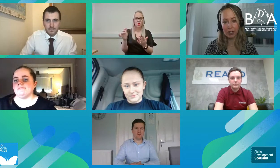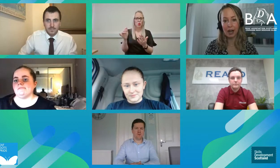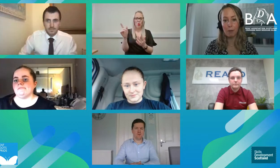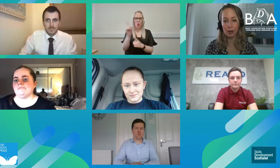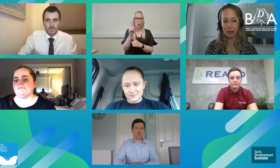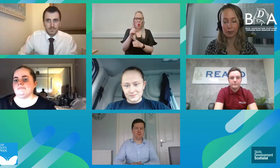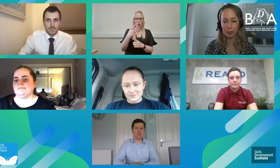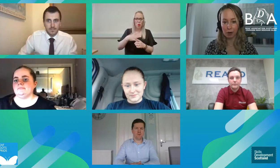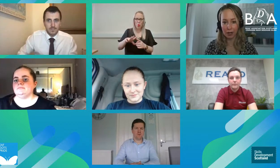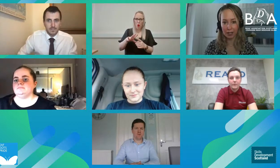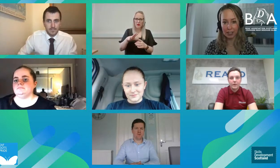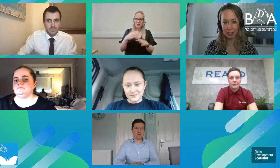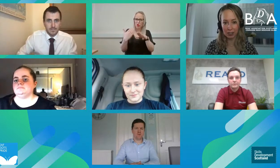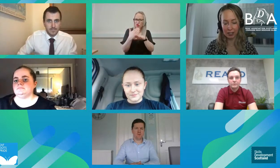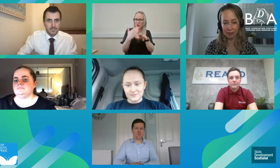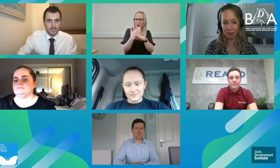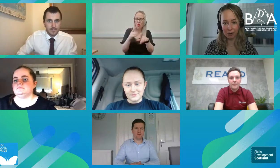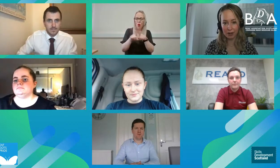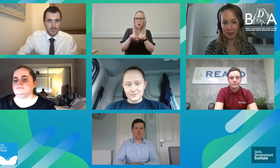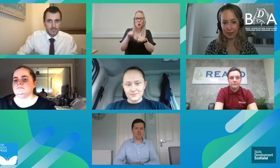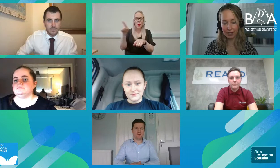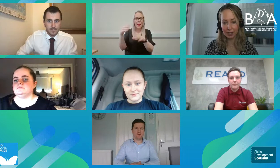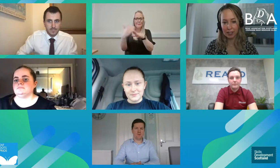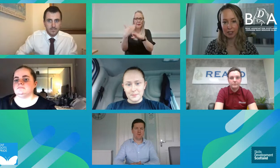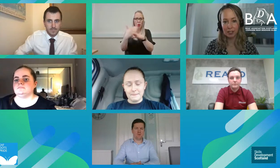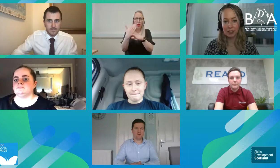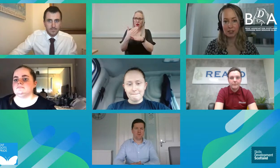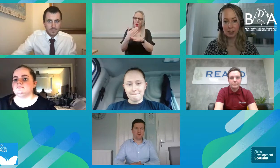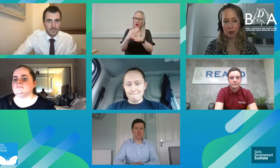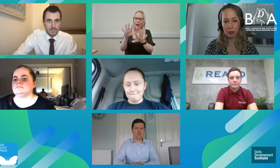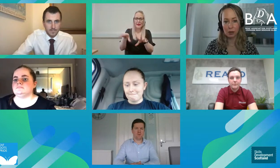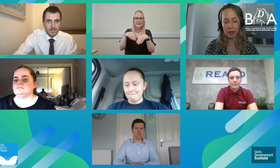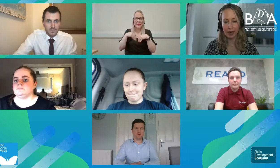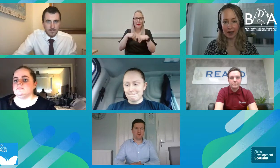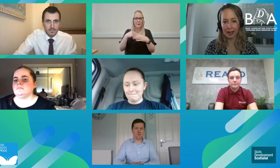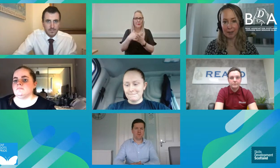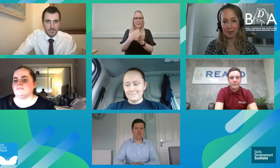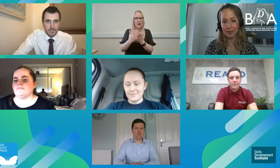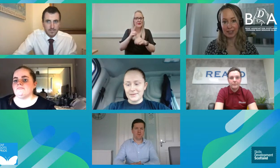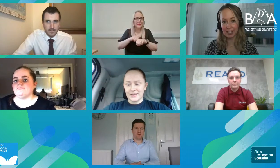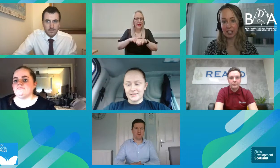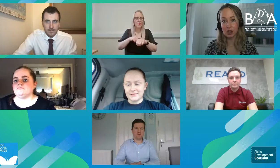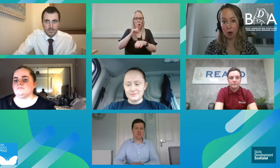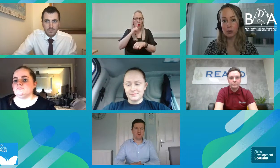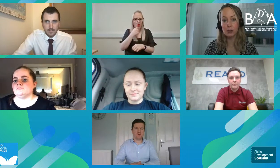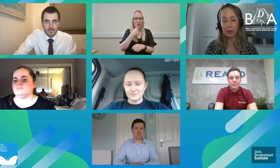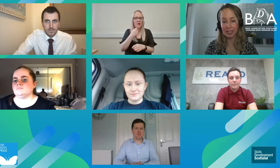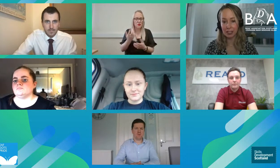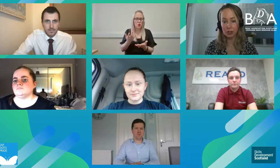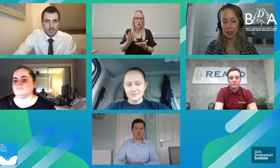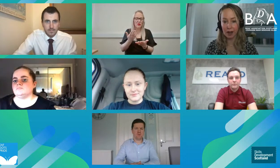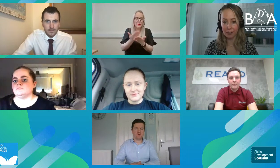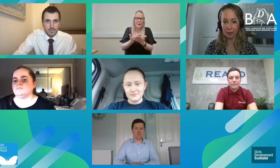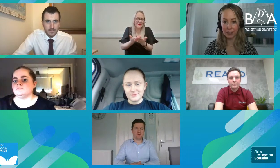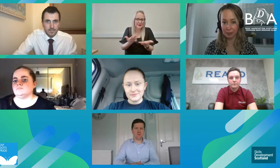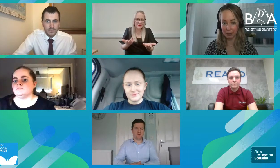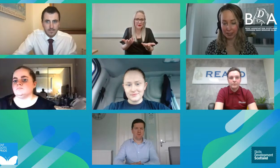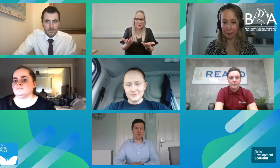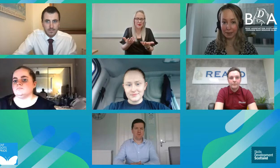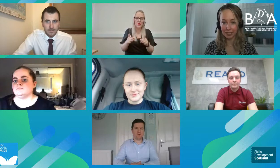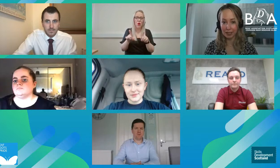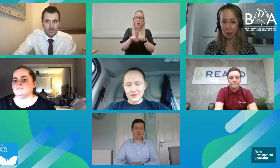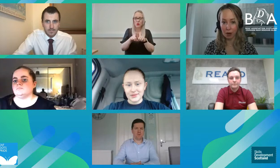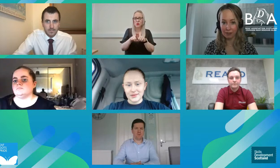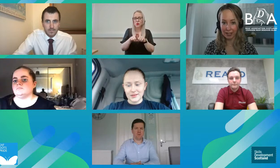do and what your employer is looking for. So you also would need to do enough hours to be